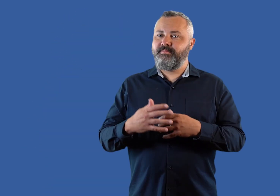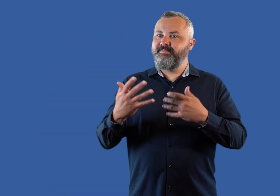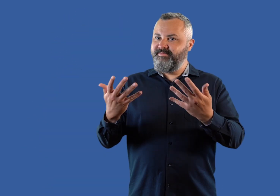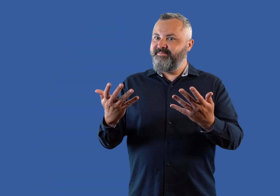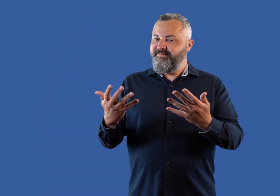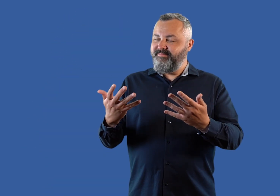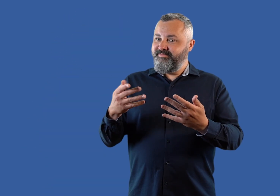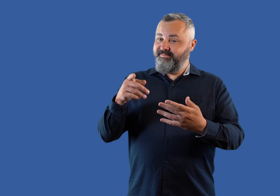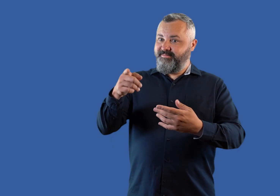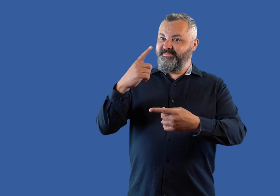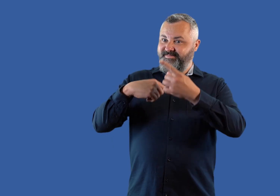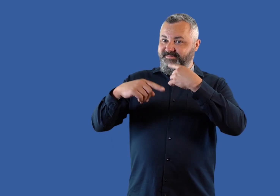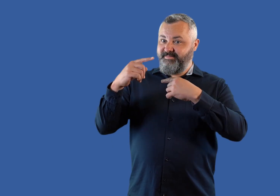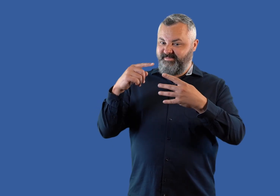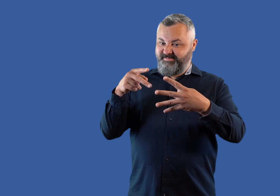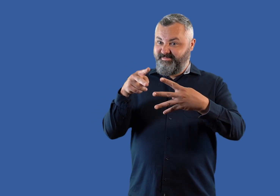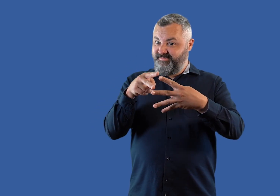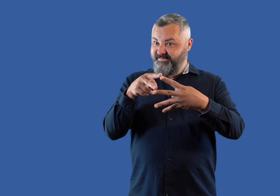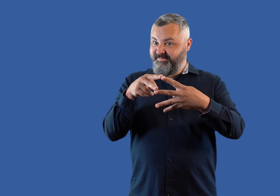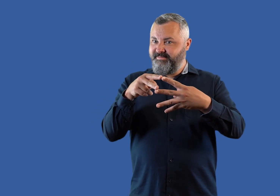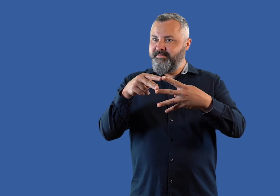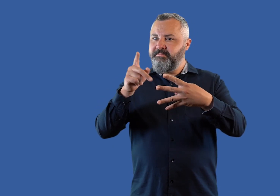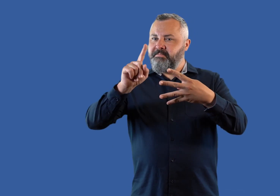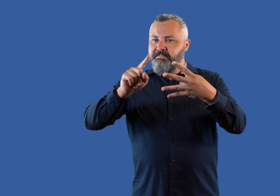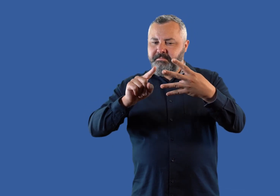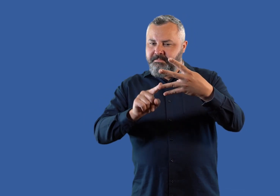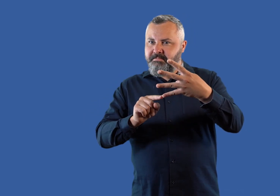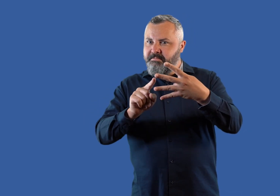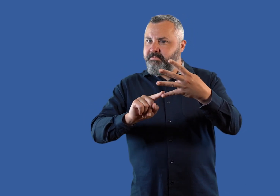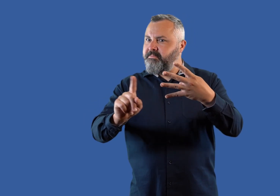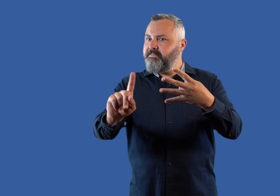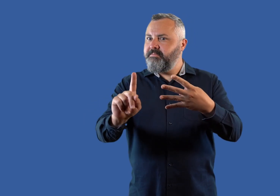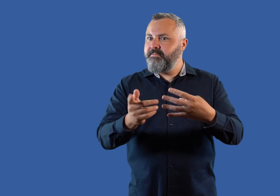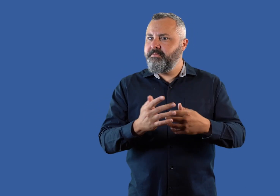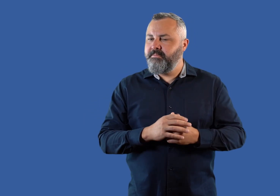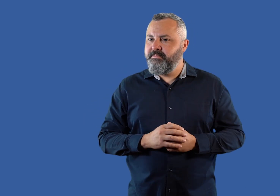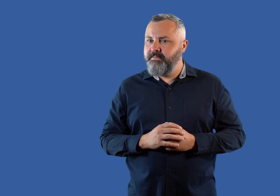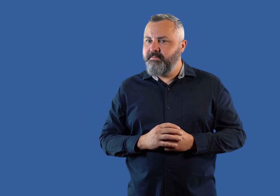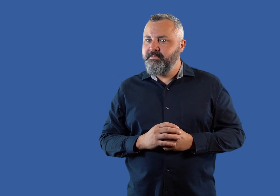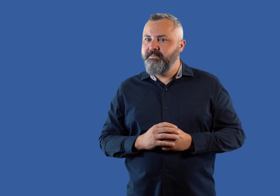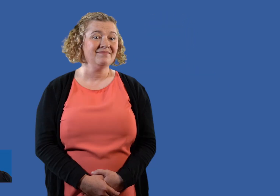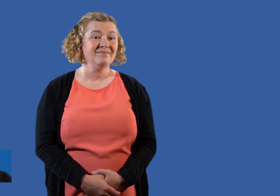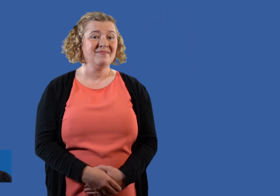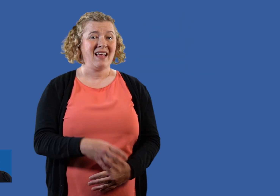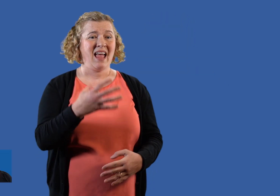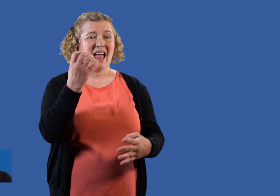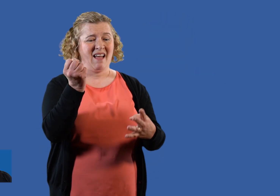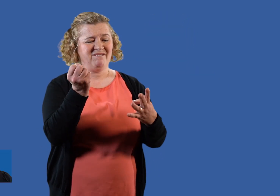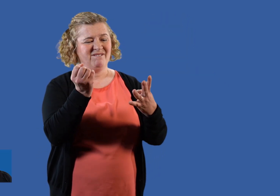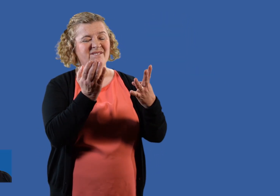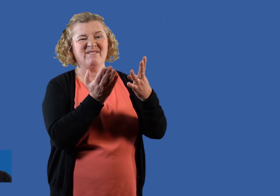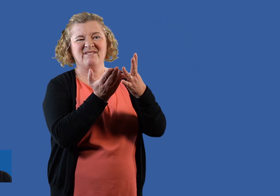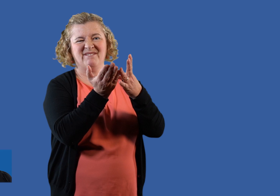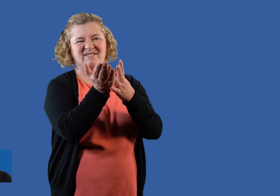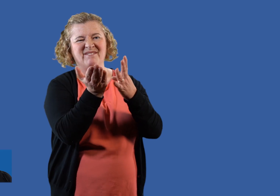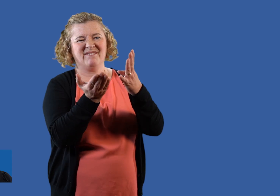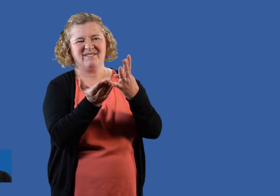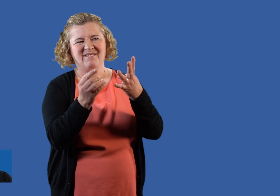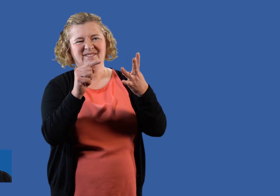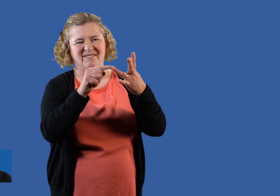So these are examples of type 1 and 2. You mentioned before there were other types. What are these? So there are two other types of the disorder that